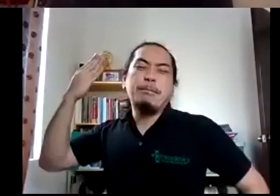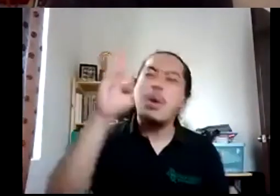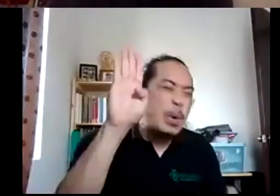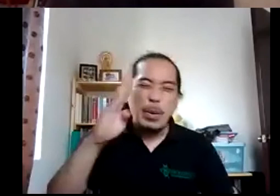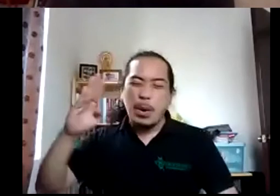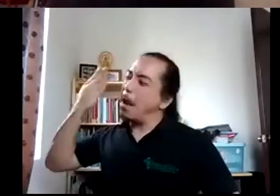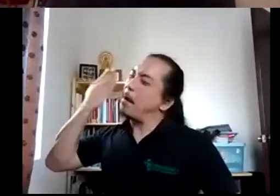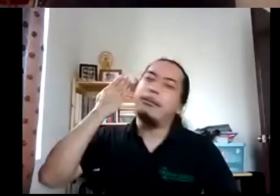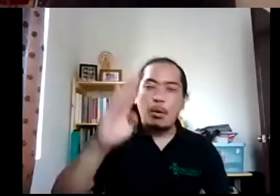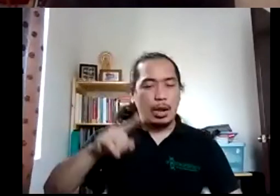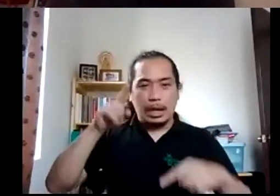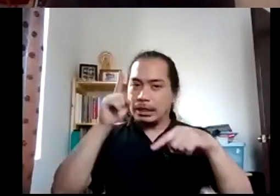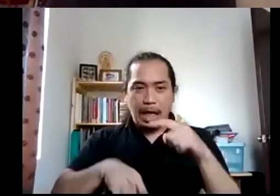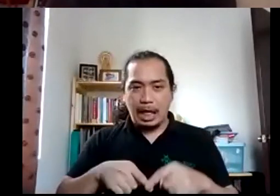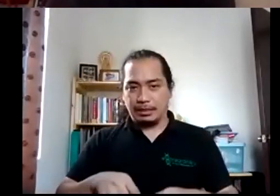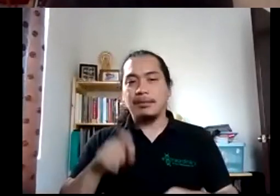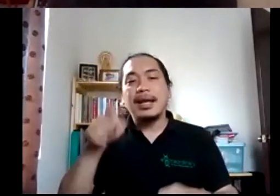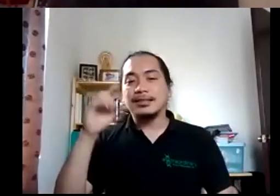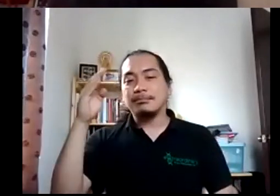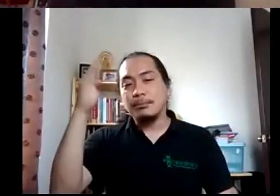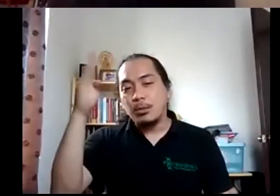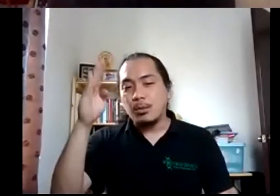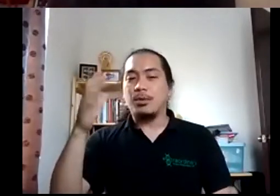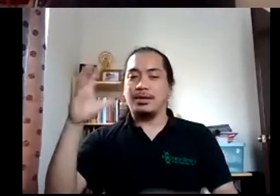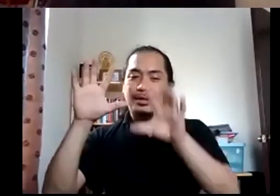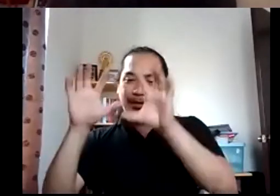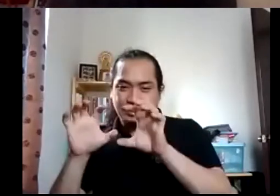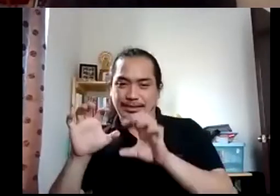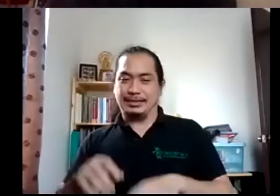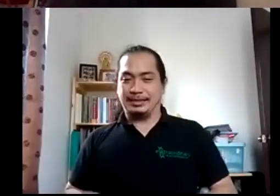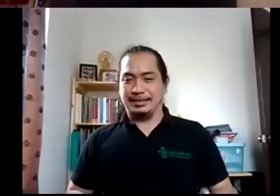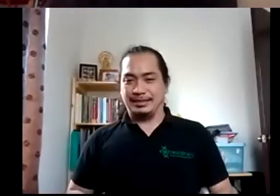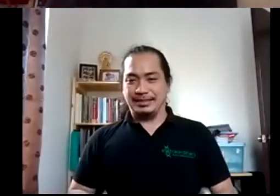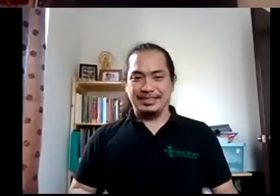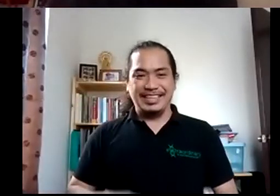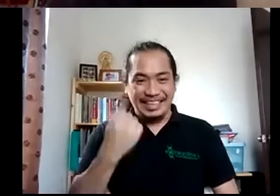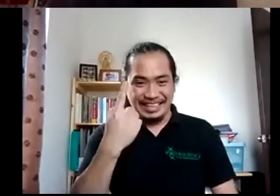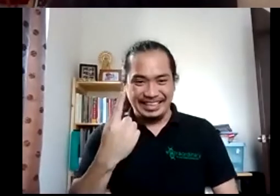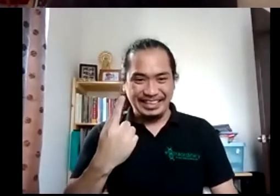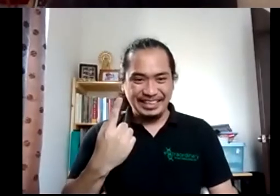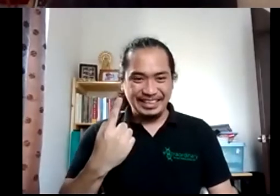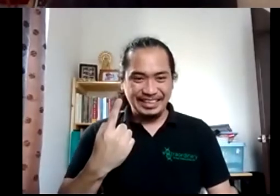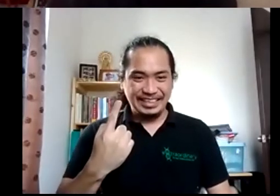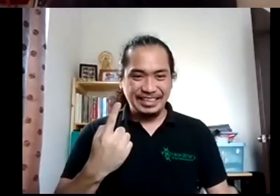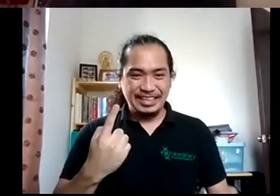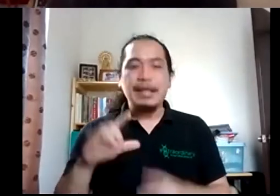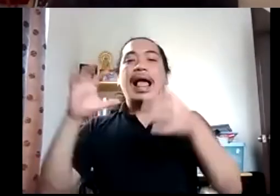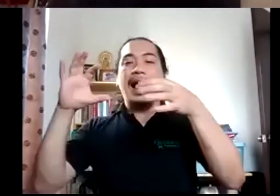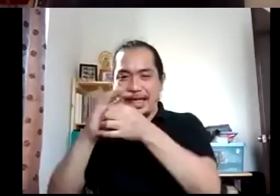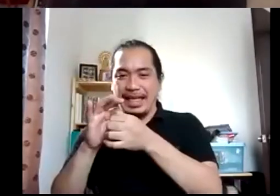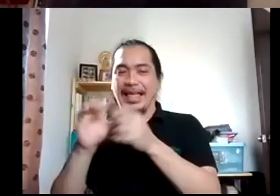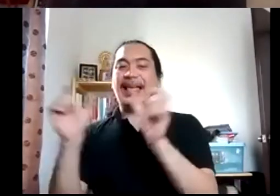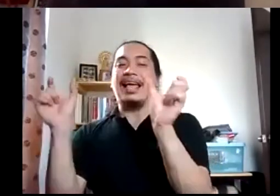You like we don't really say very blue, we just say blue. We emphasize our face